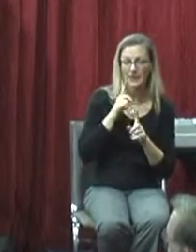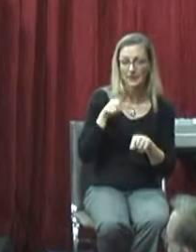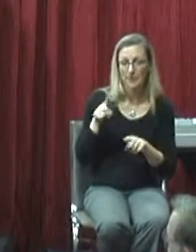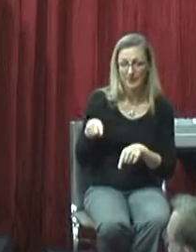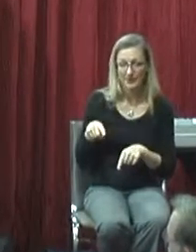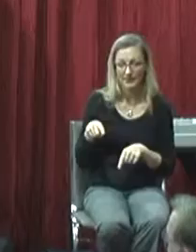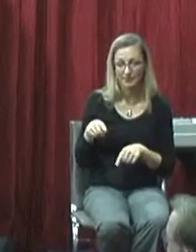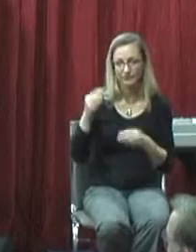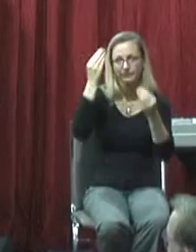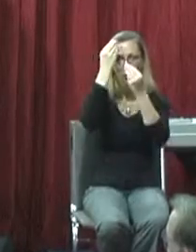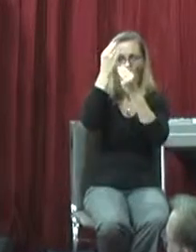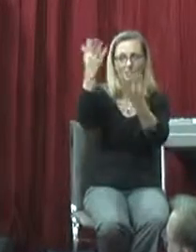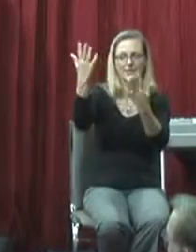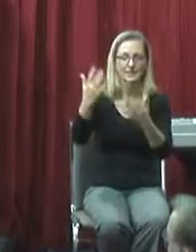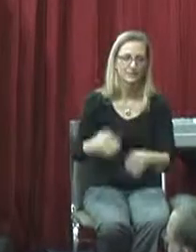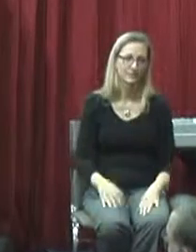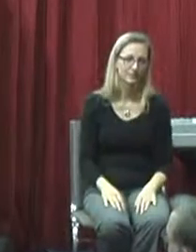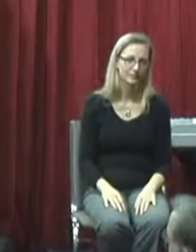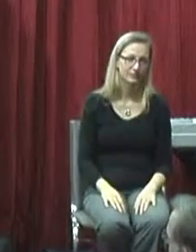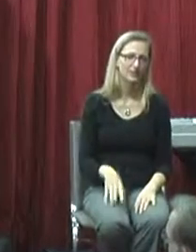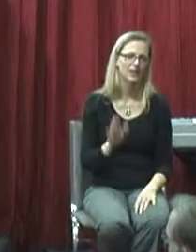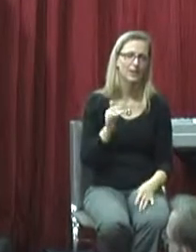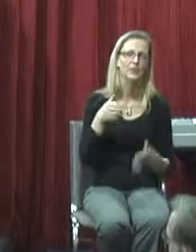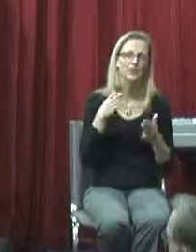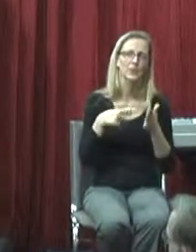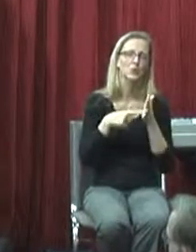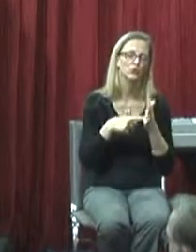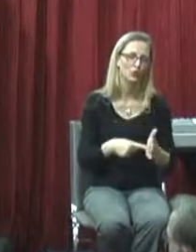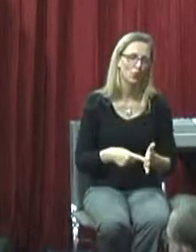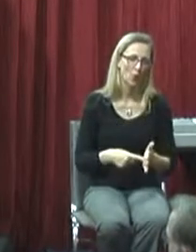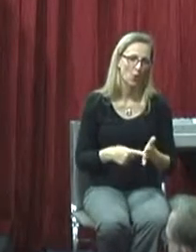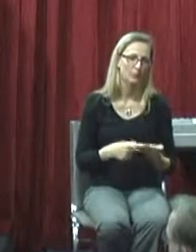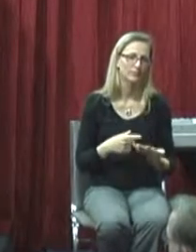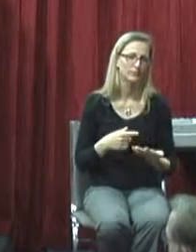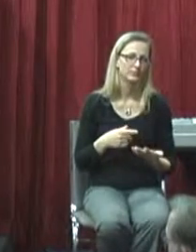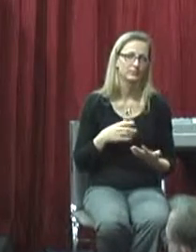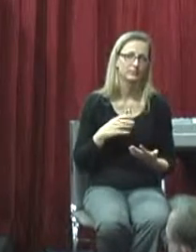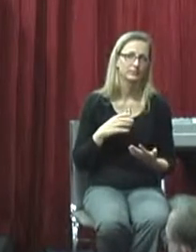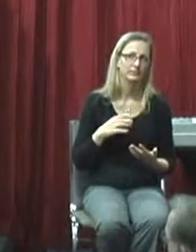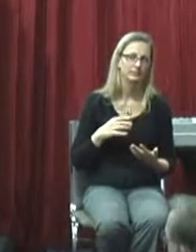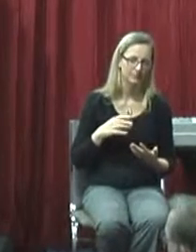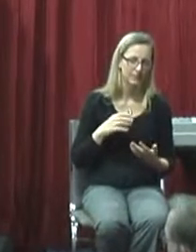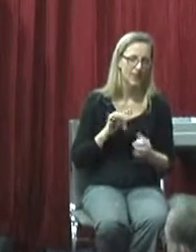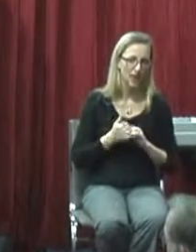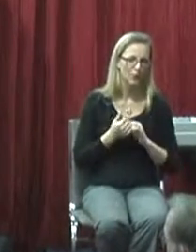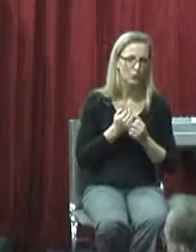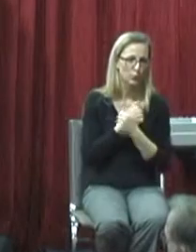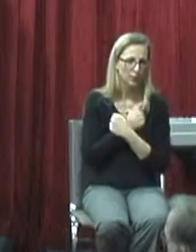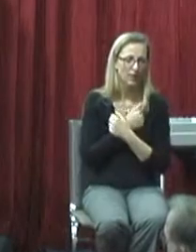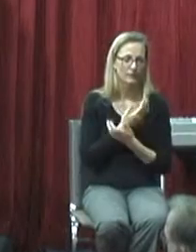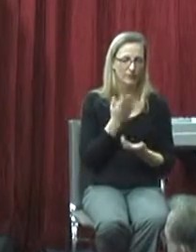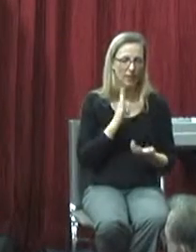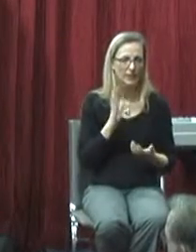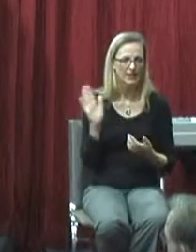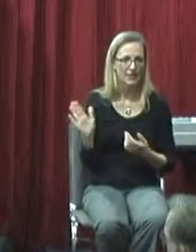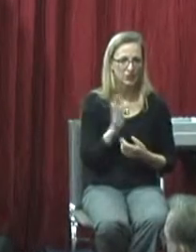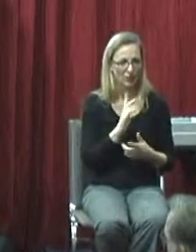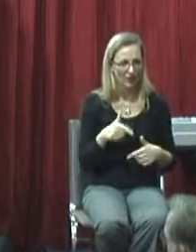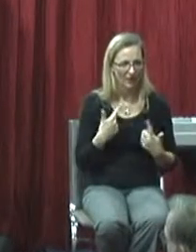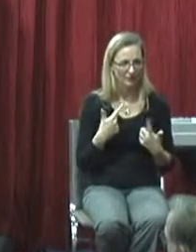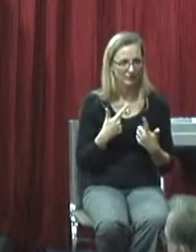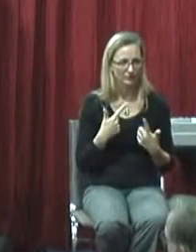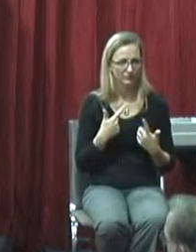Obedience. Obedience is the way you manifest the love of God in your life. That's how you make it real, by being